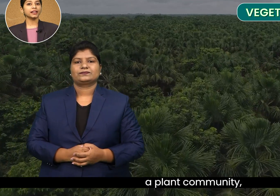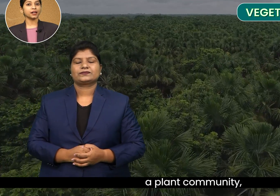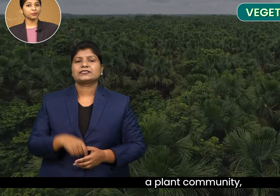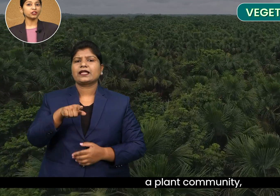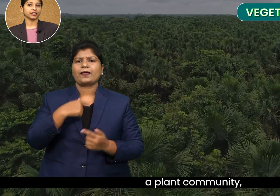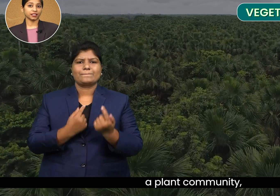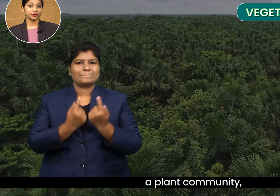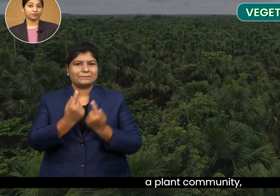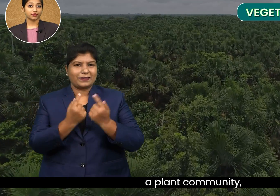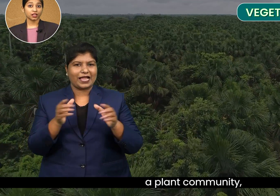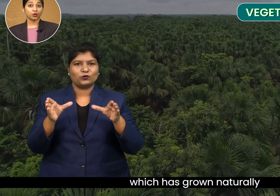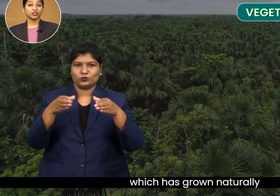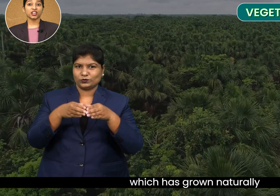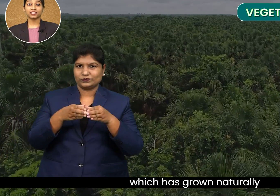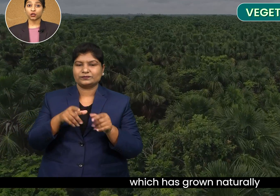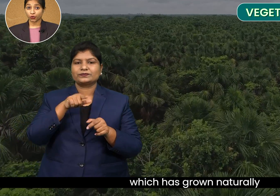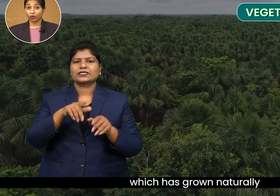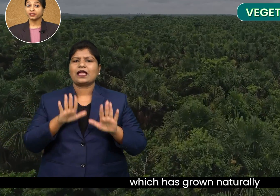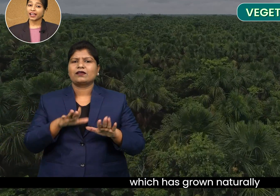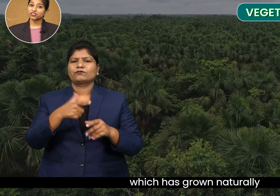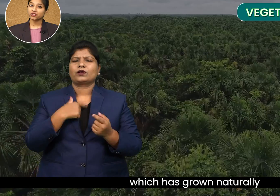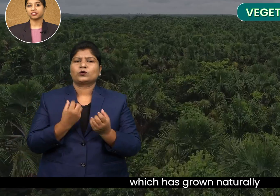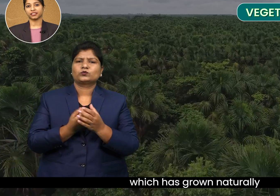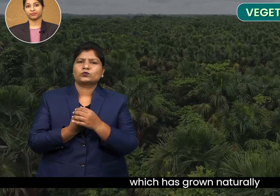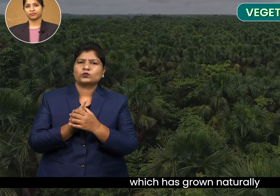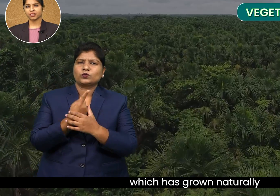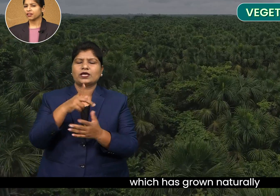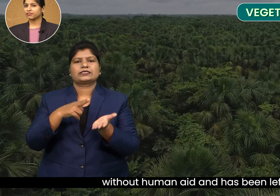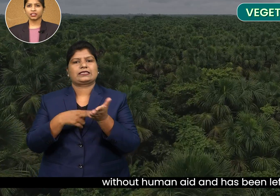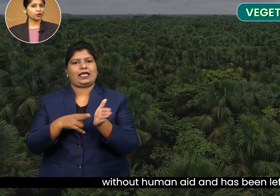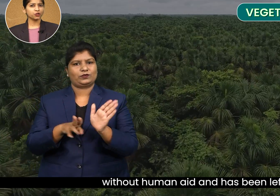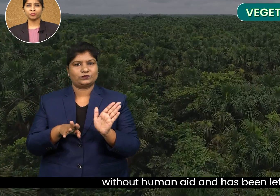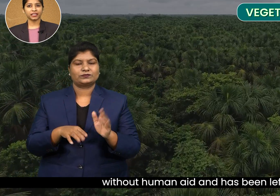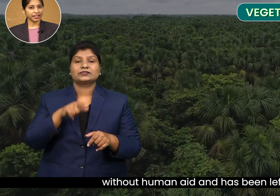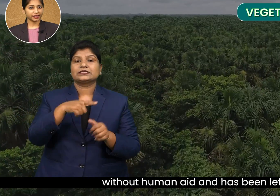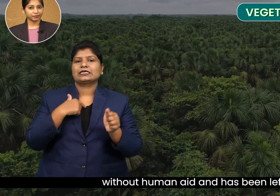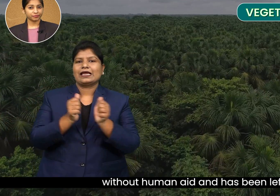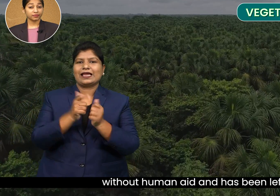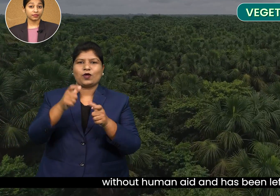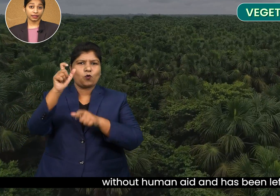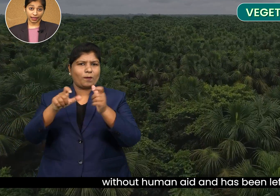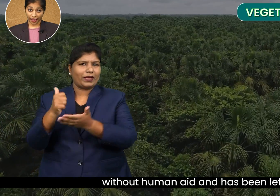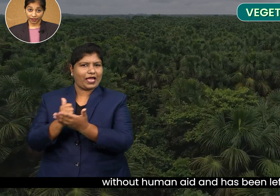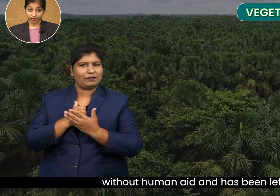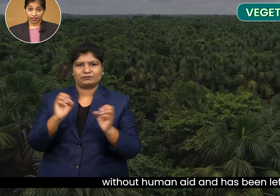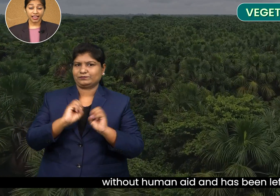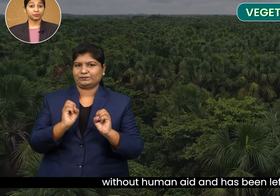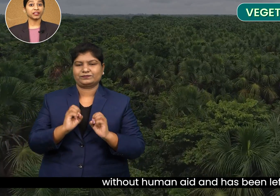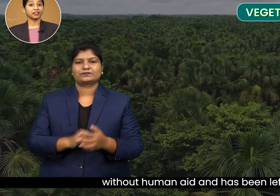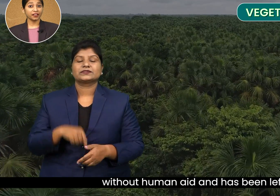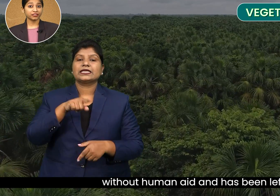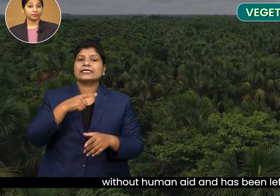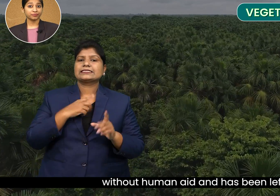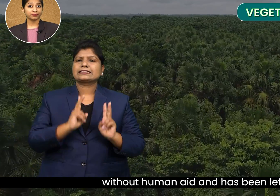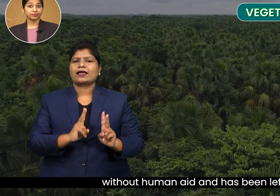a plant community which has grown naturally without human aid and has